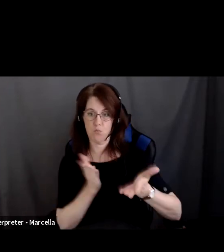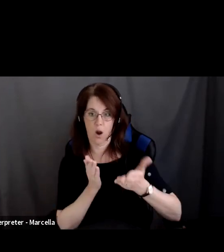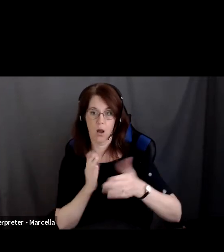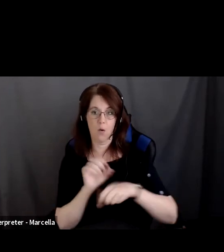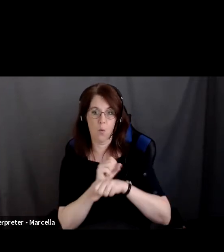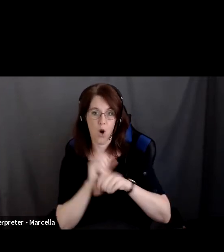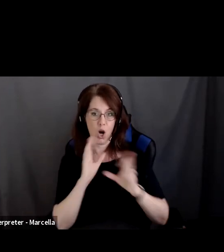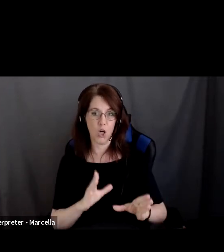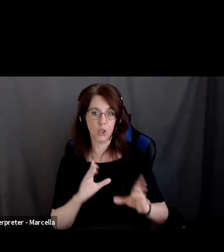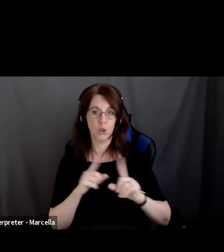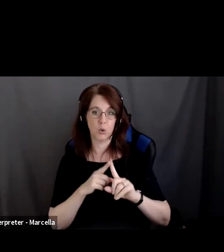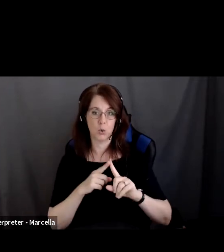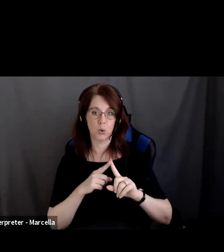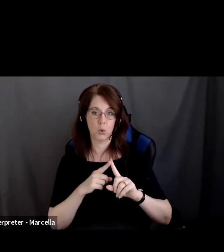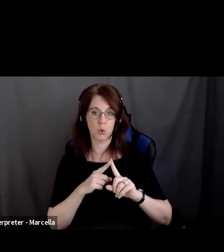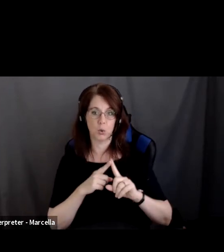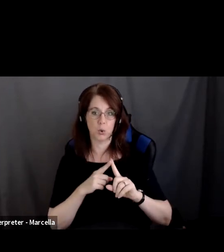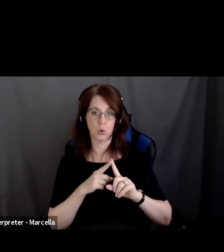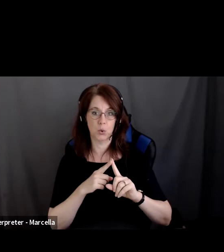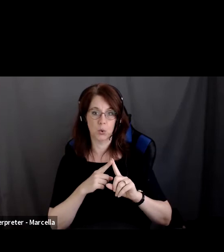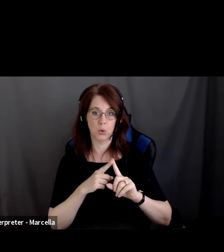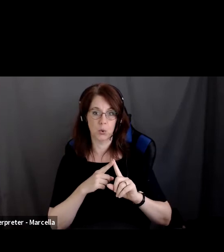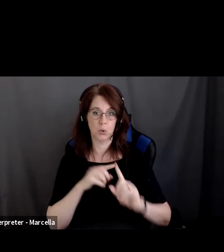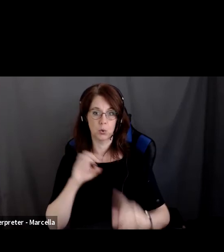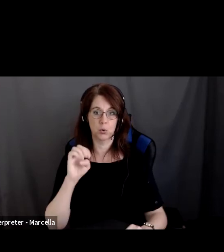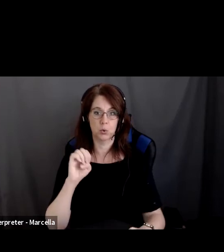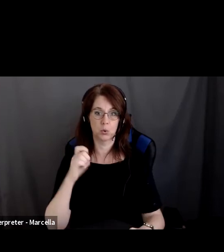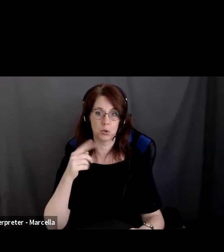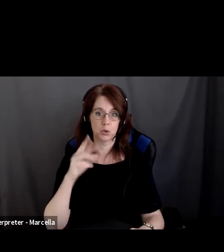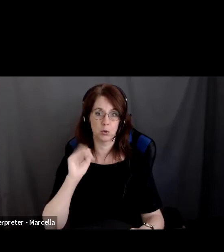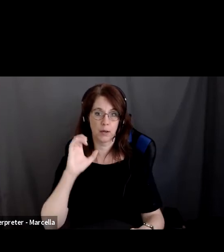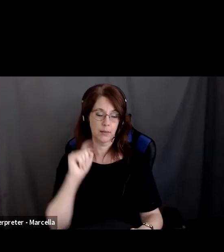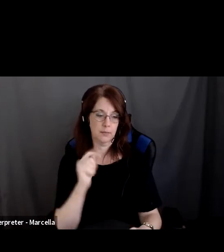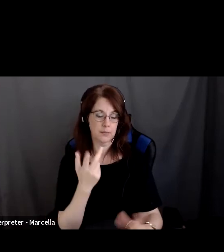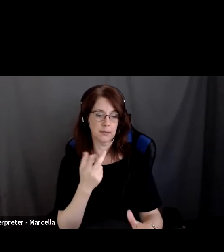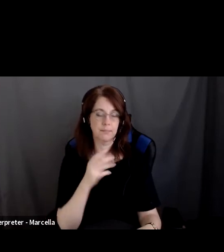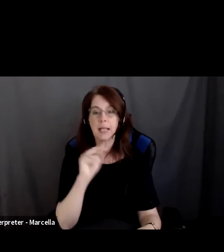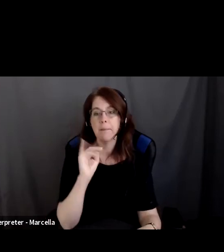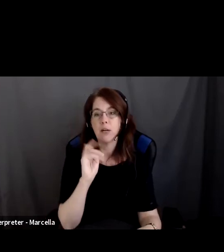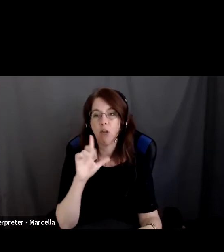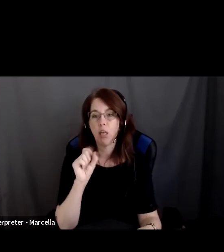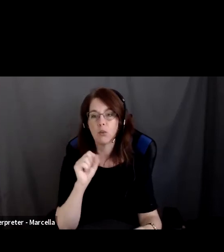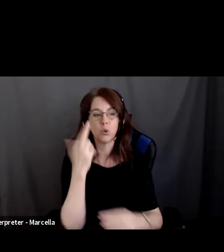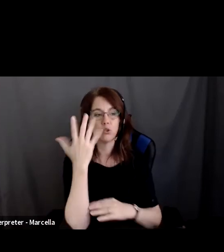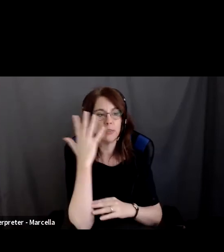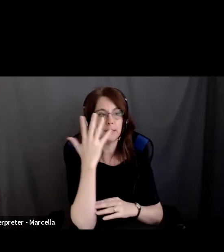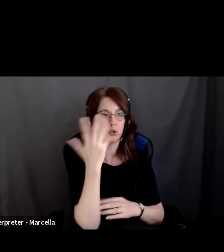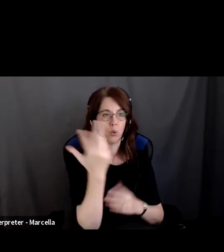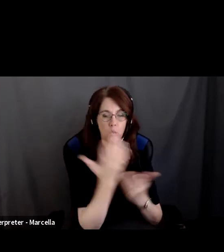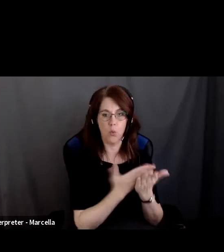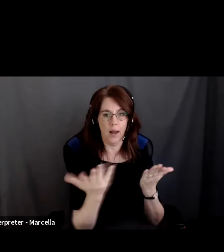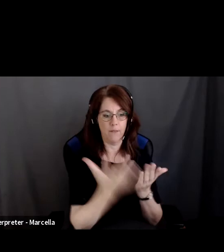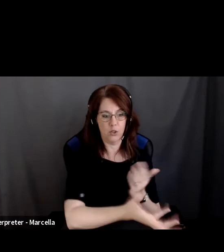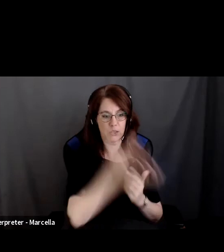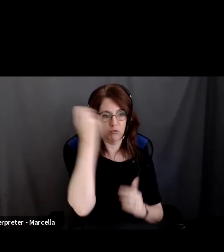to extract the minerals or trees or whatever they were